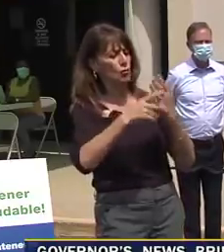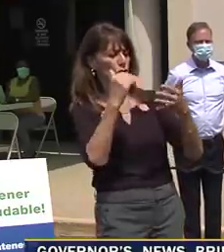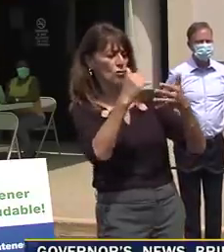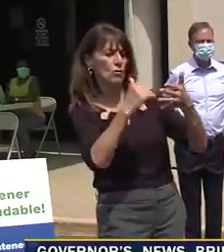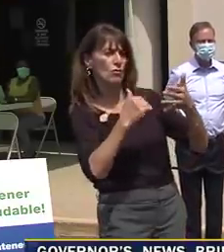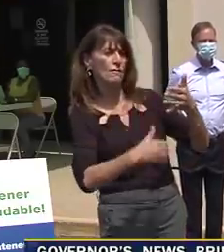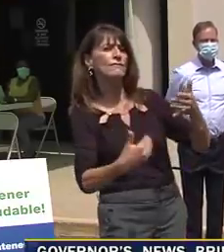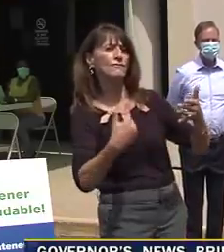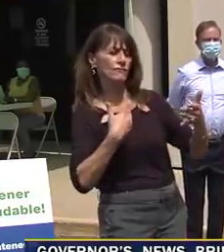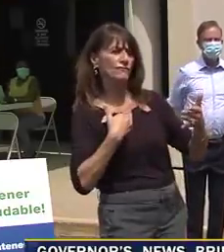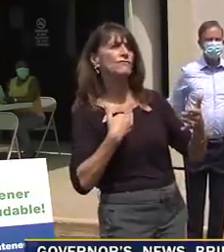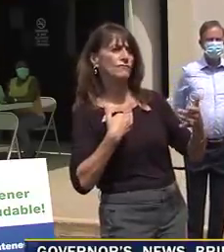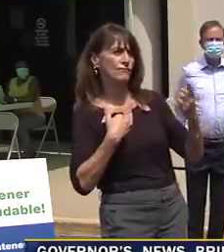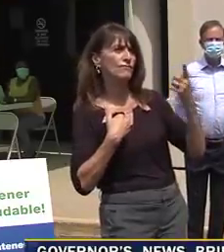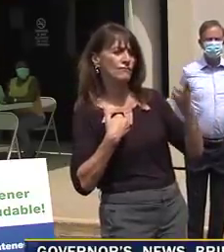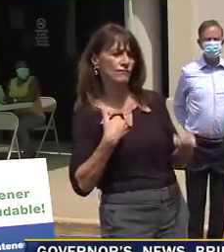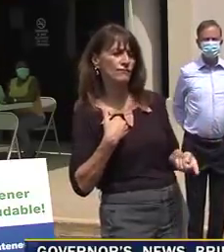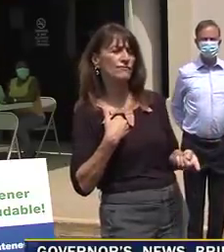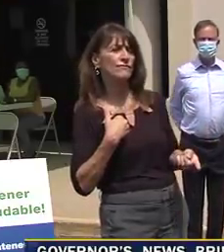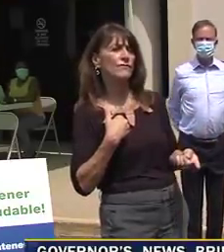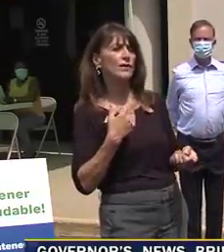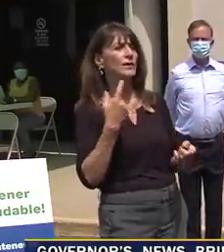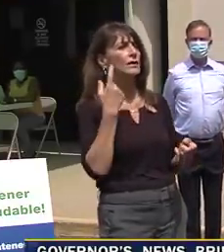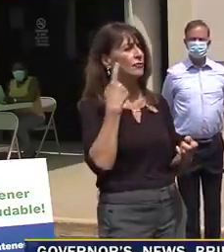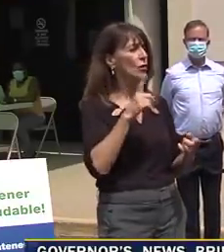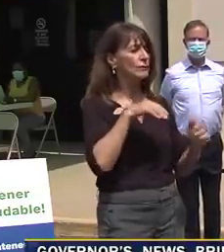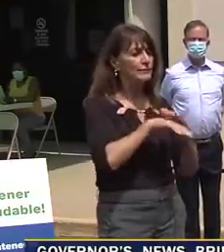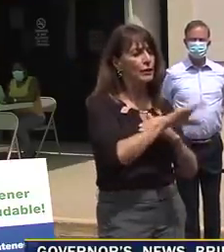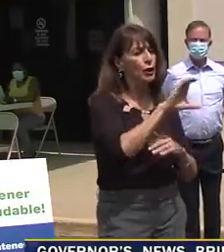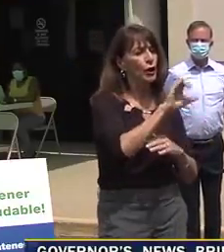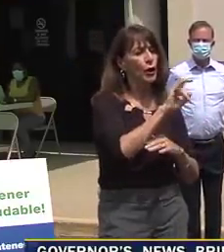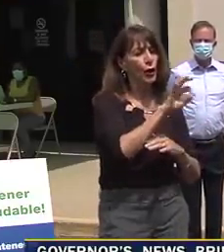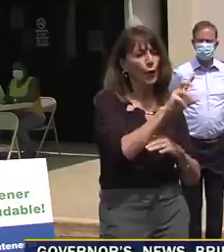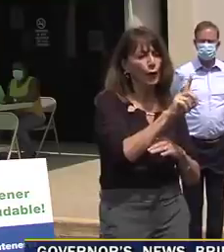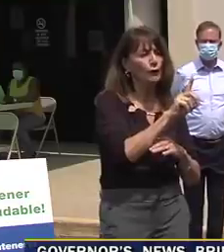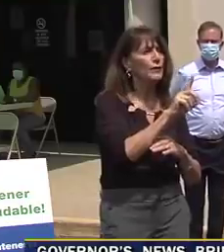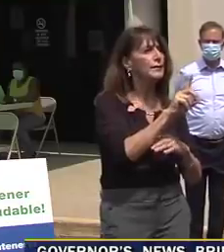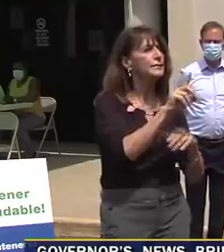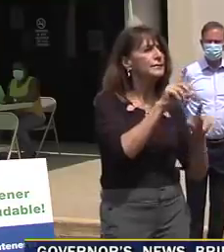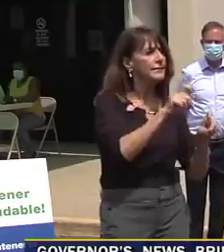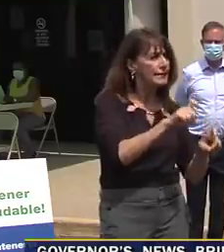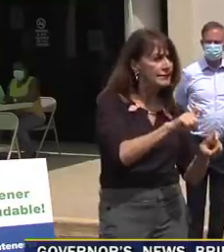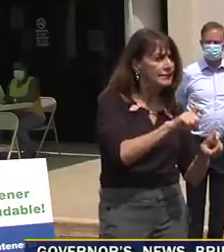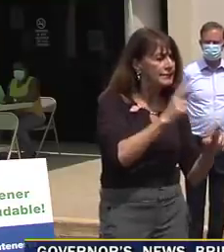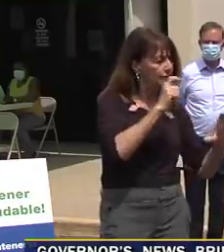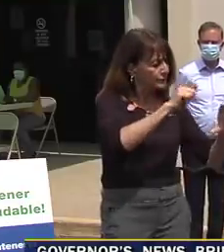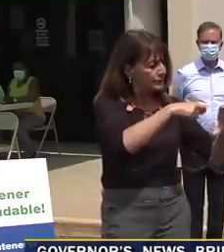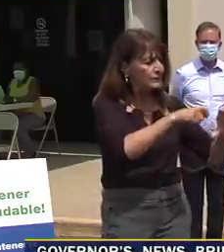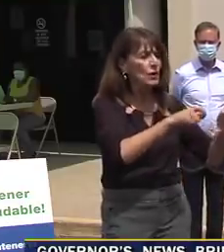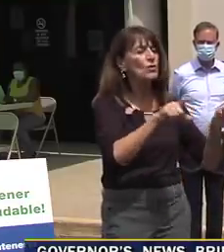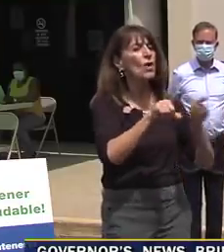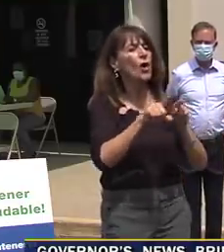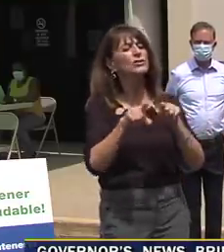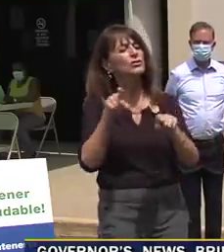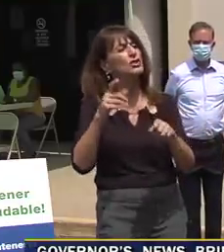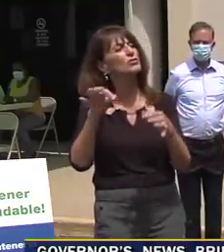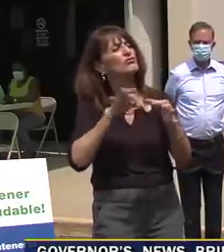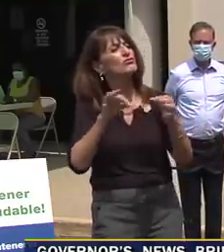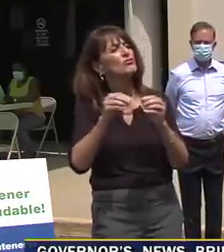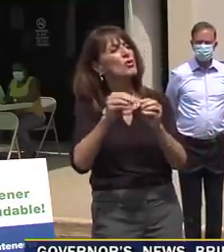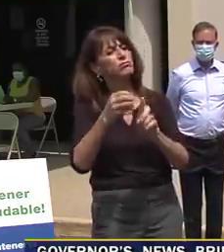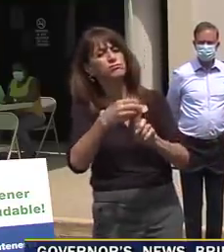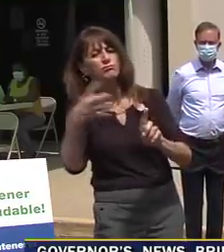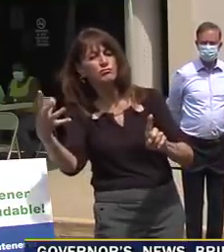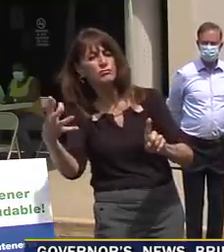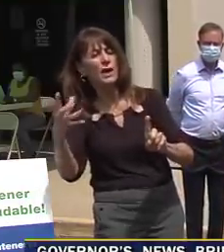that they are providing here, both for testing, and she'll also talk about how we've partnered with the